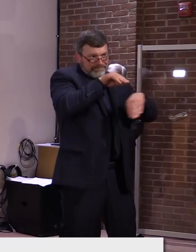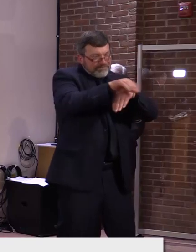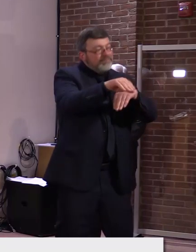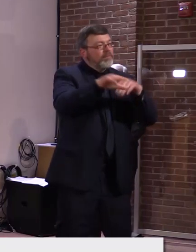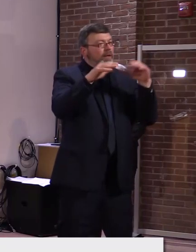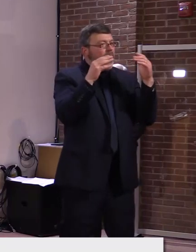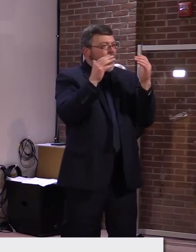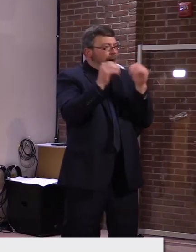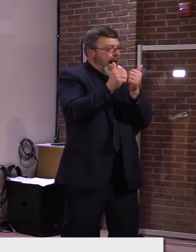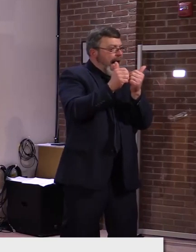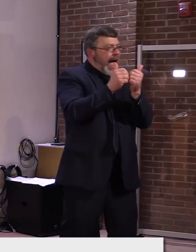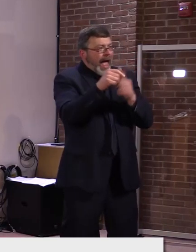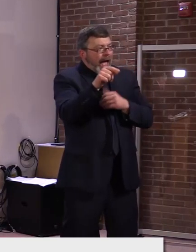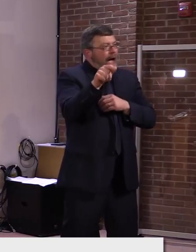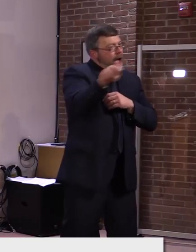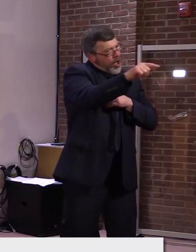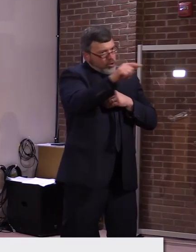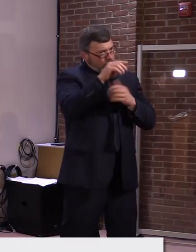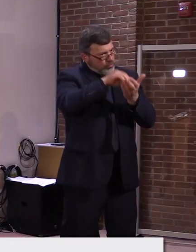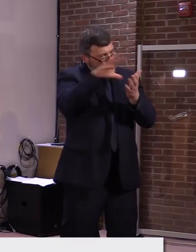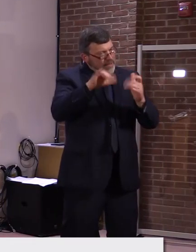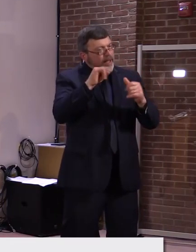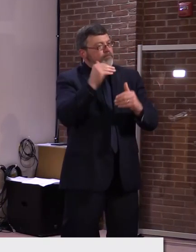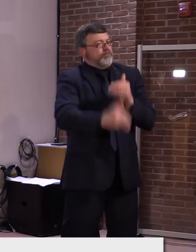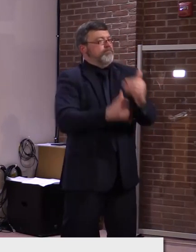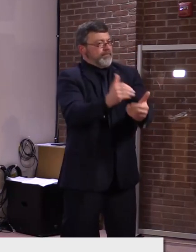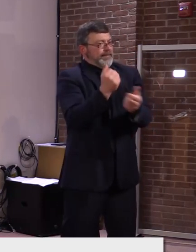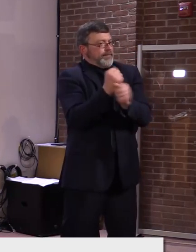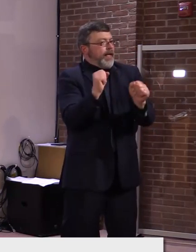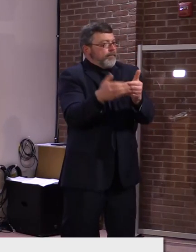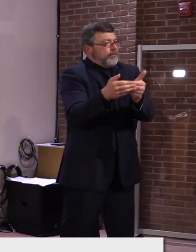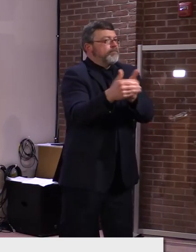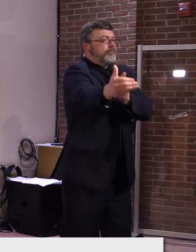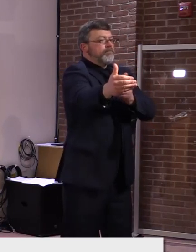of students. The distancing requirements of our guidance